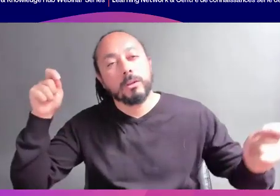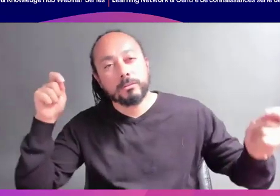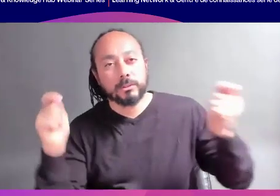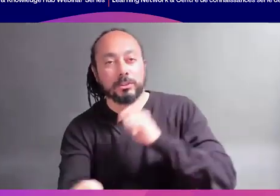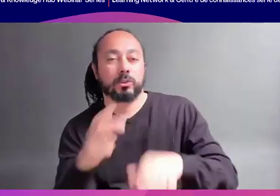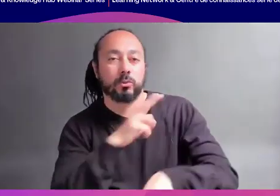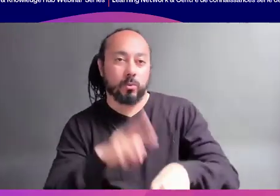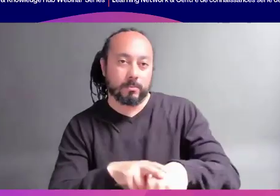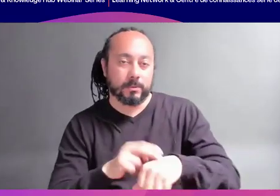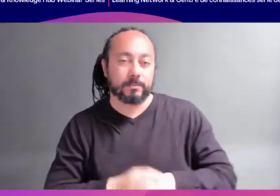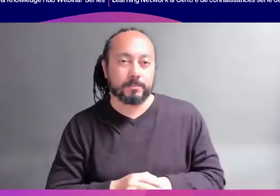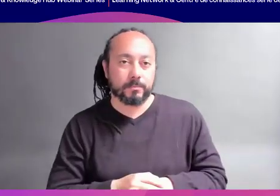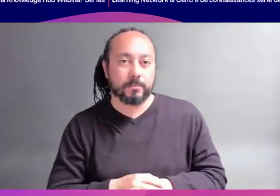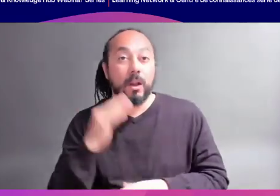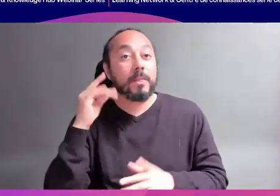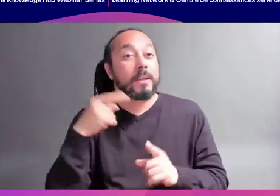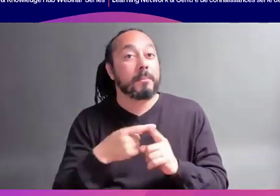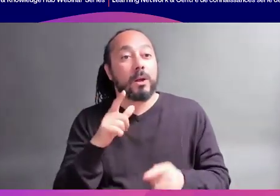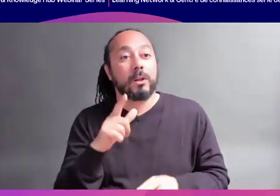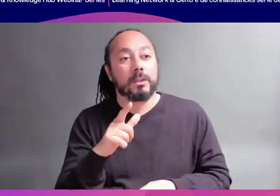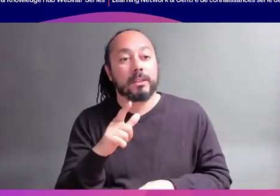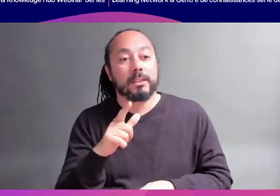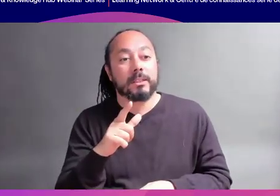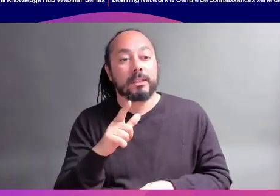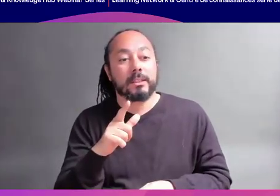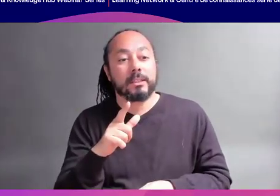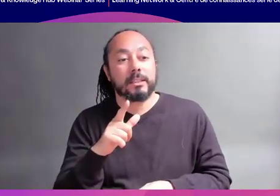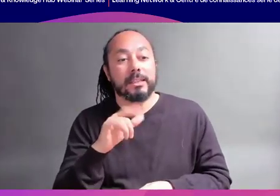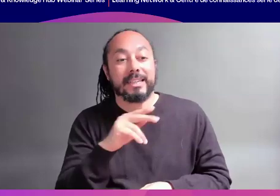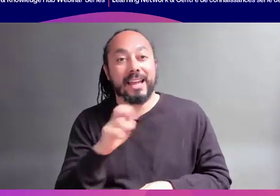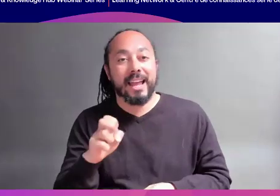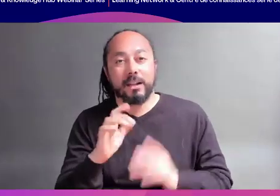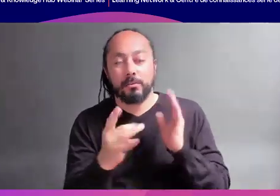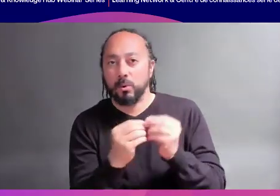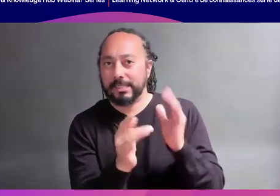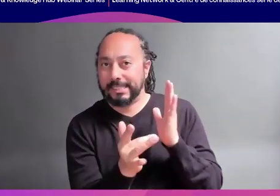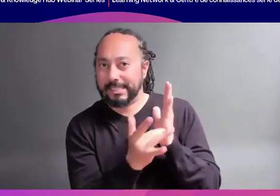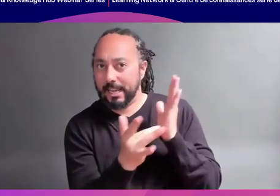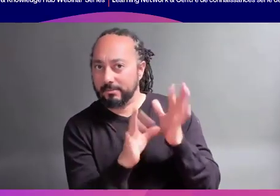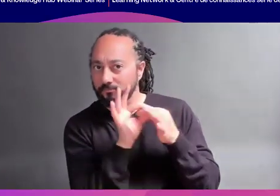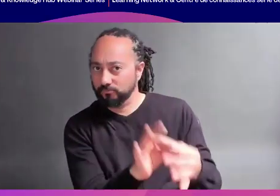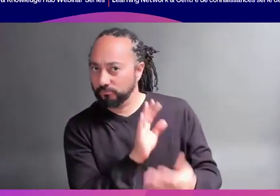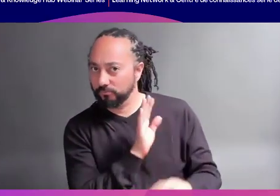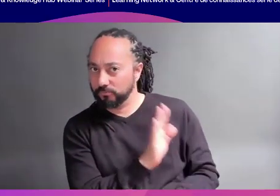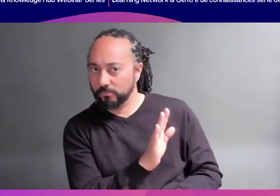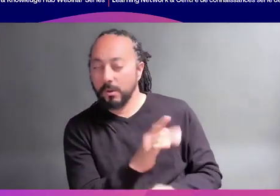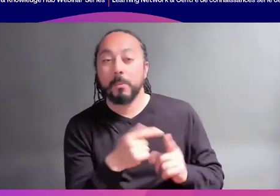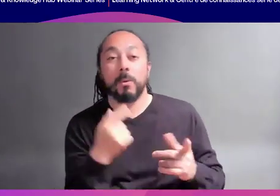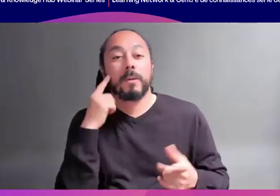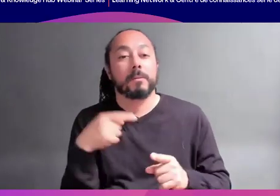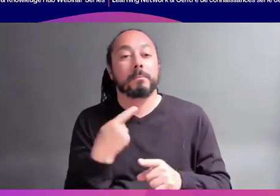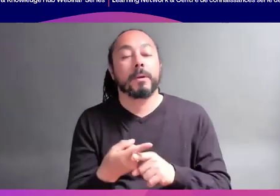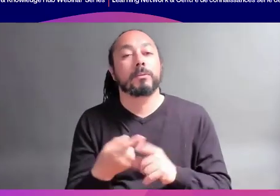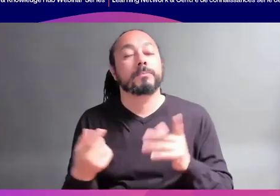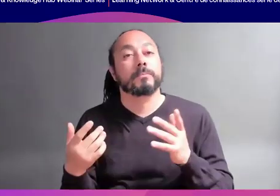so thinking about what Leanne and her group has led around tech-based, but we're really trying to figure out bringing big data